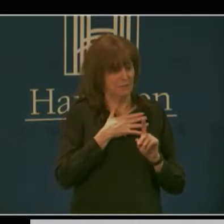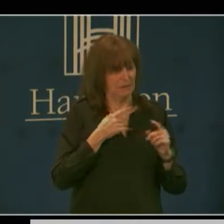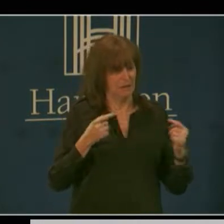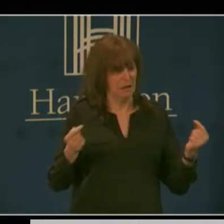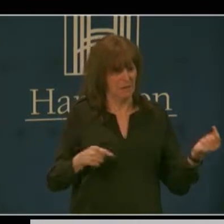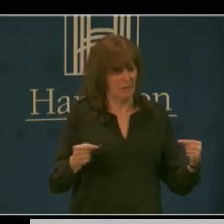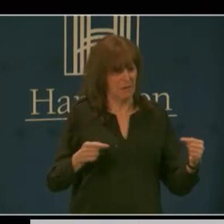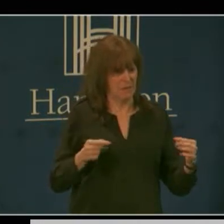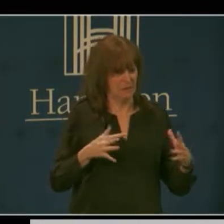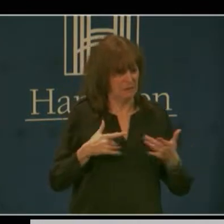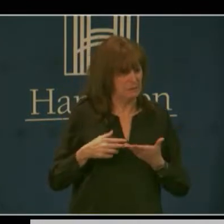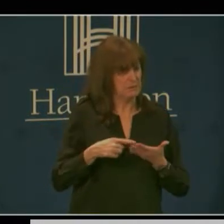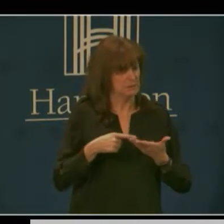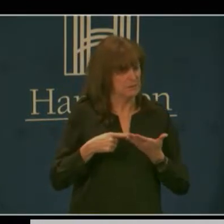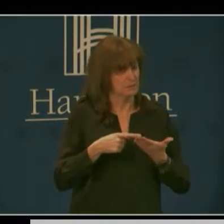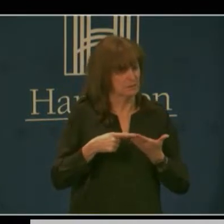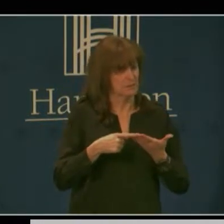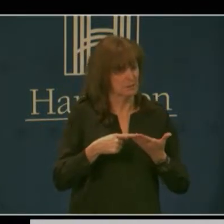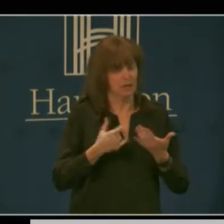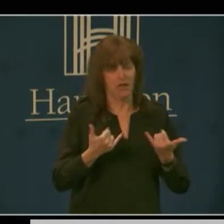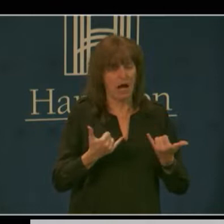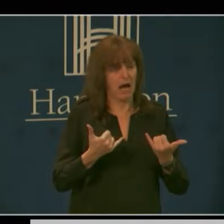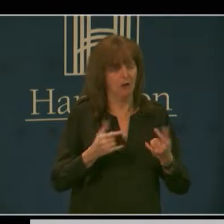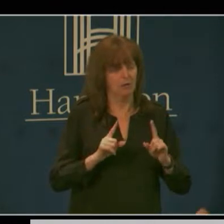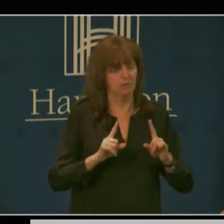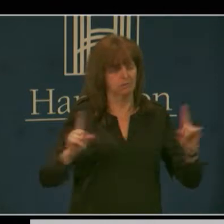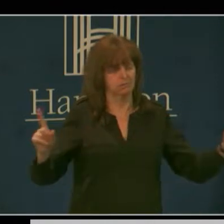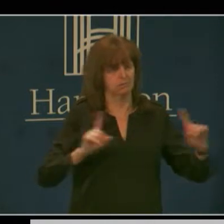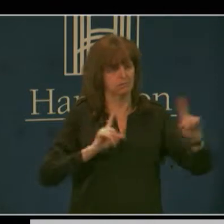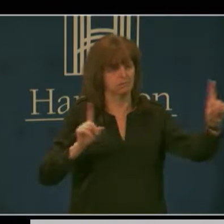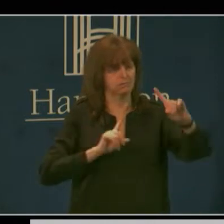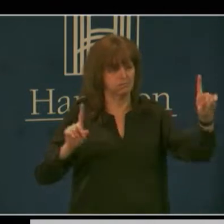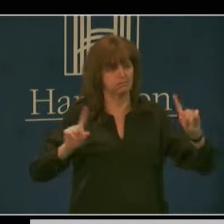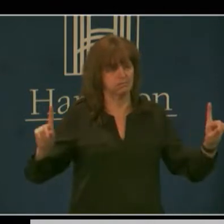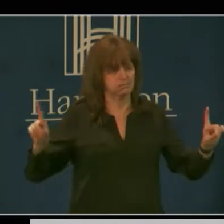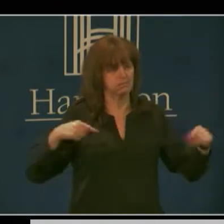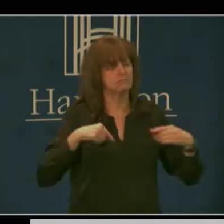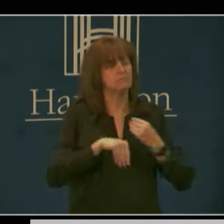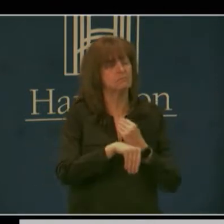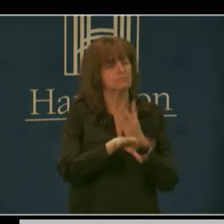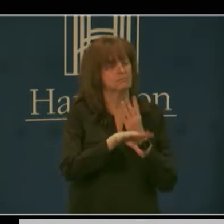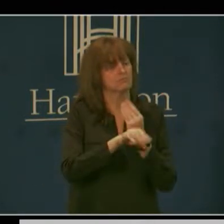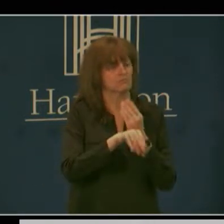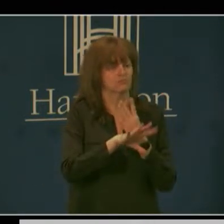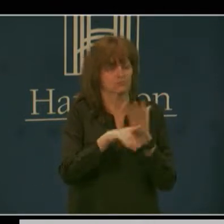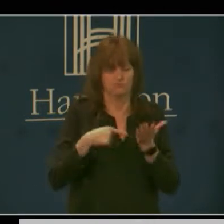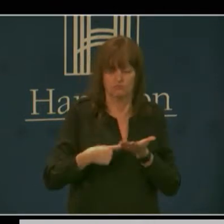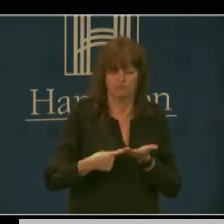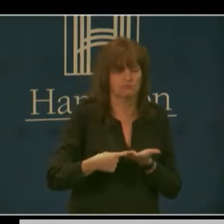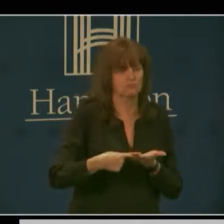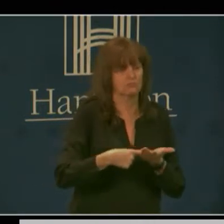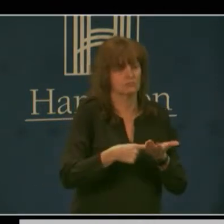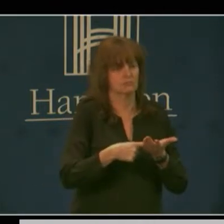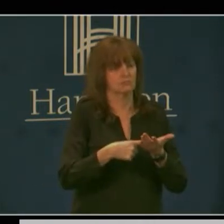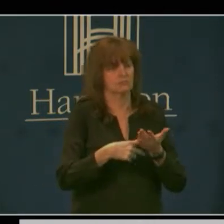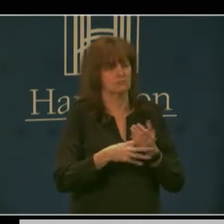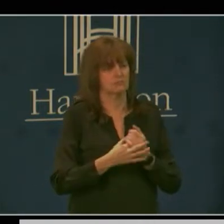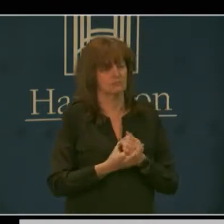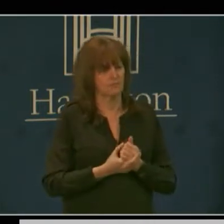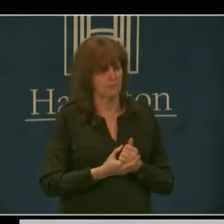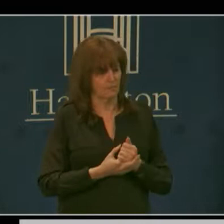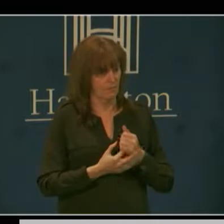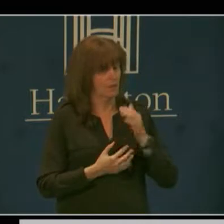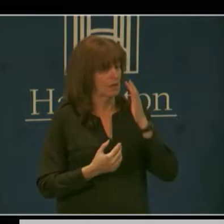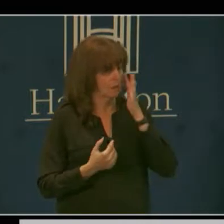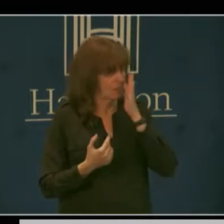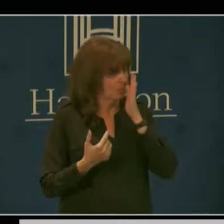together. But ultimately now we're doing those virtually from our own home. And I've never become such a fan of